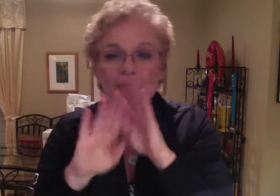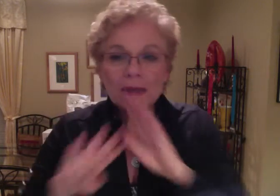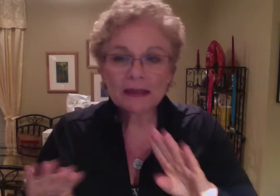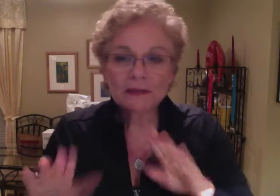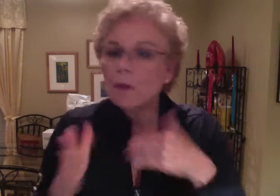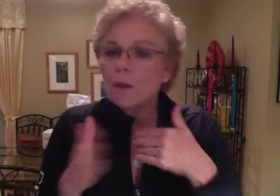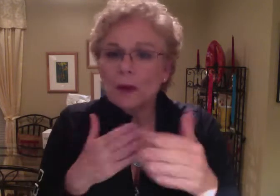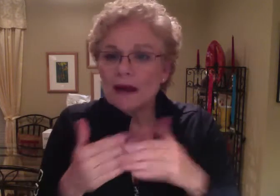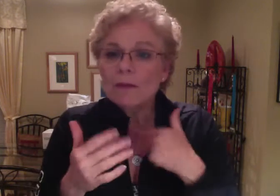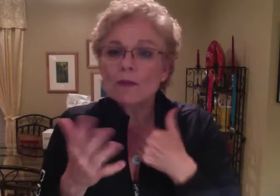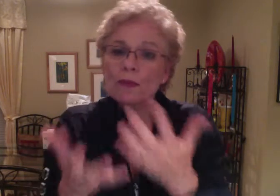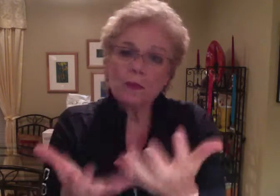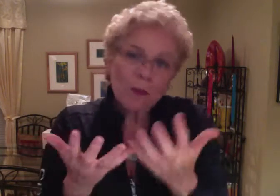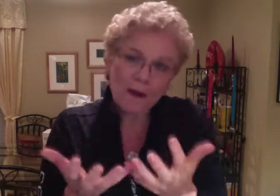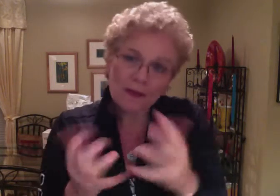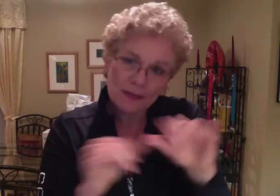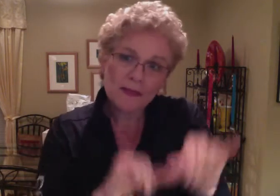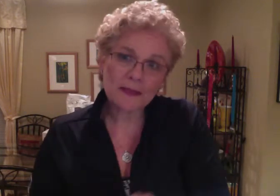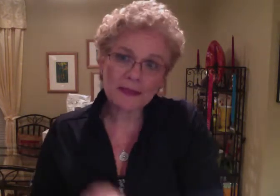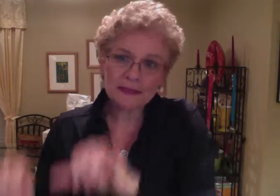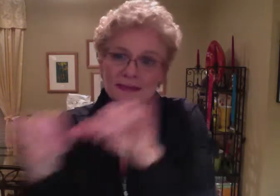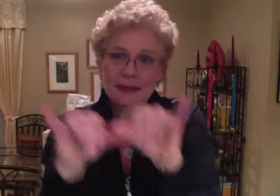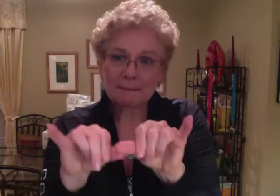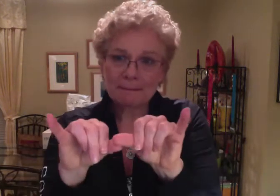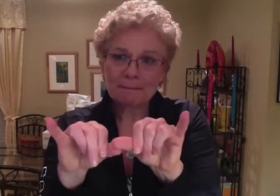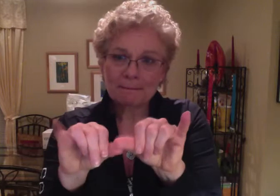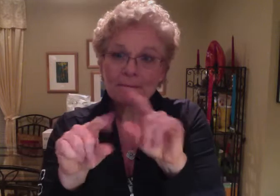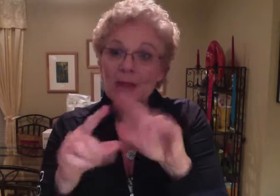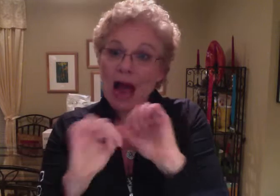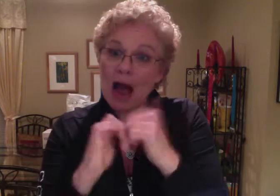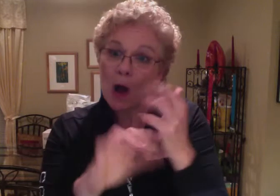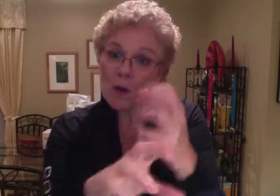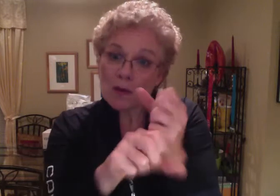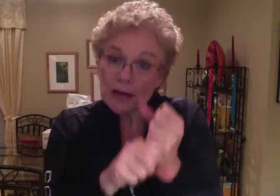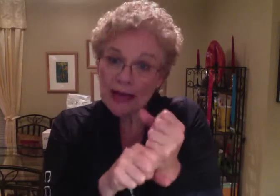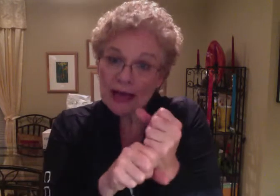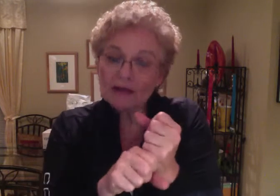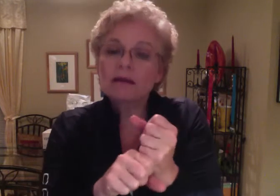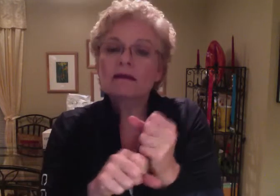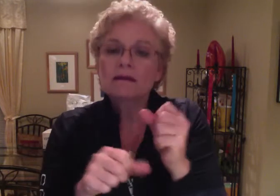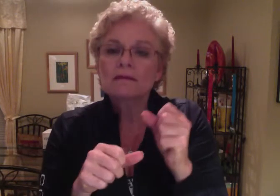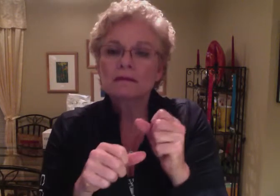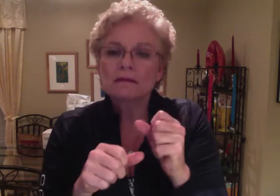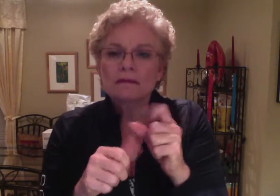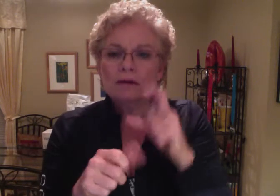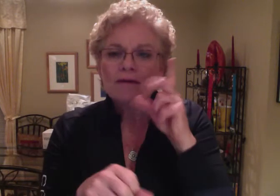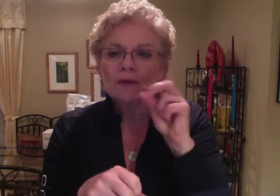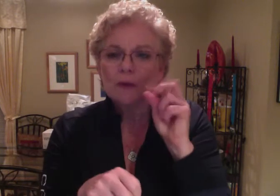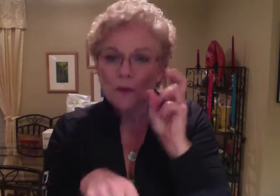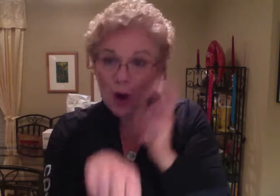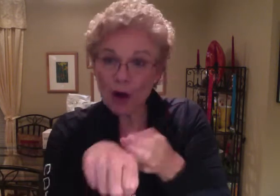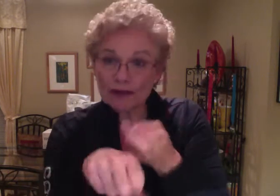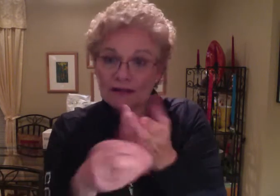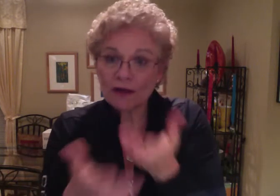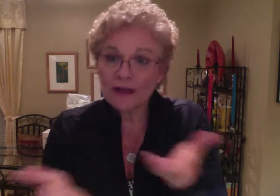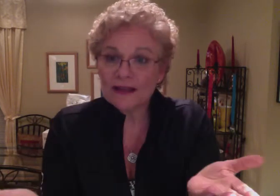all want those same things, but in order to get them, you have to do the really difficult things, which isn't watching 4 hours of TV